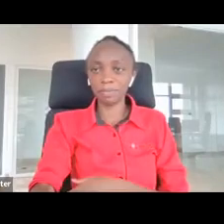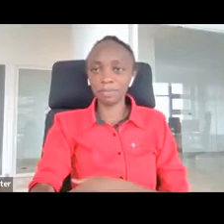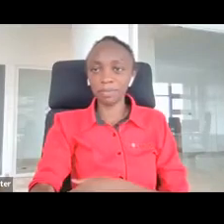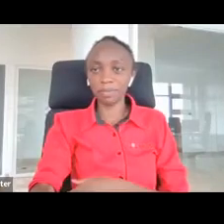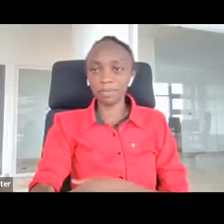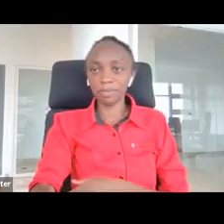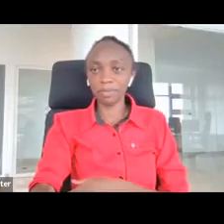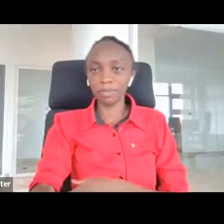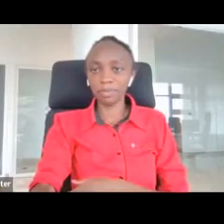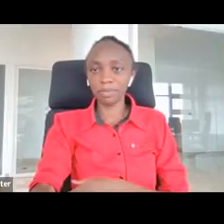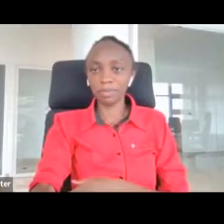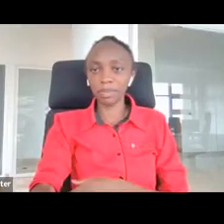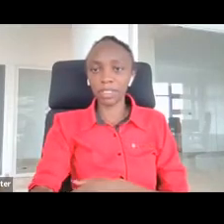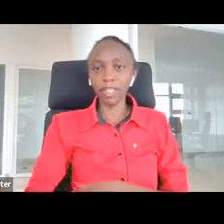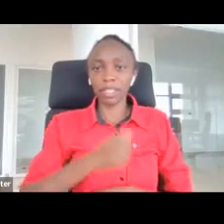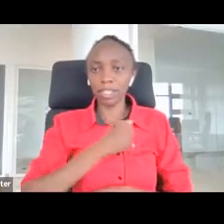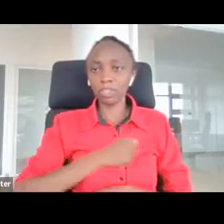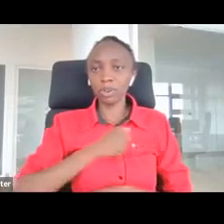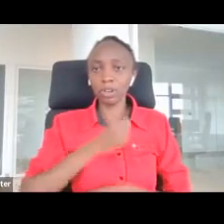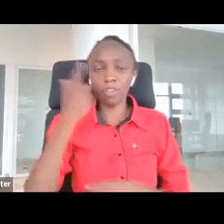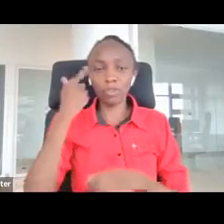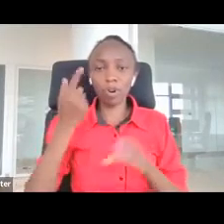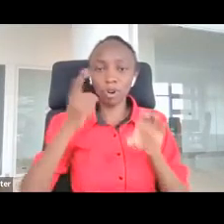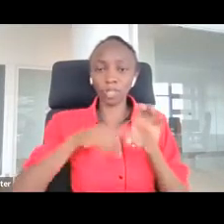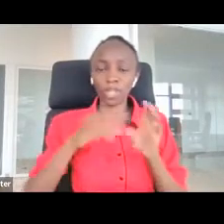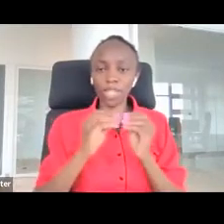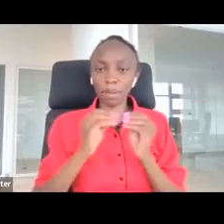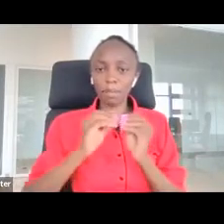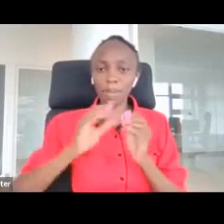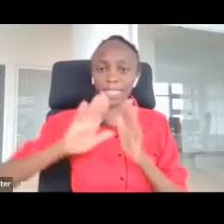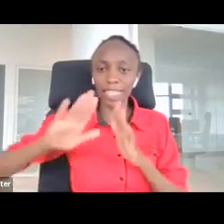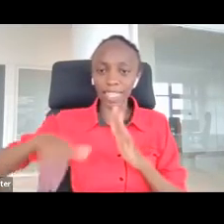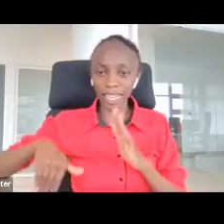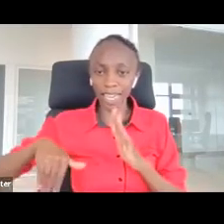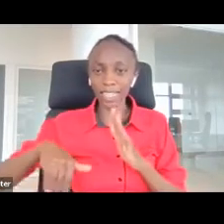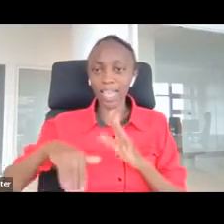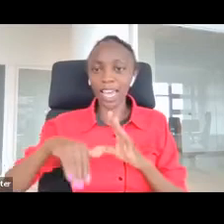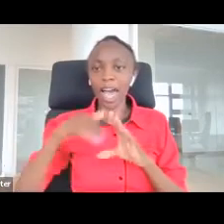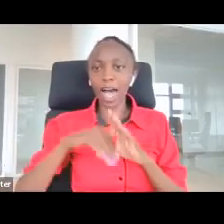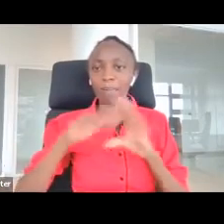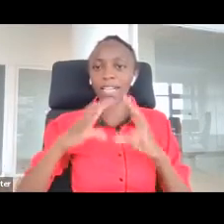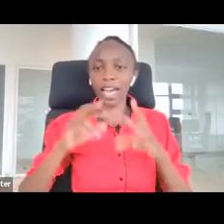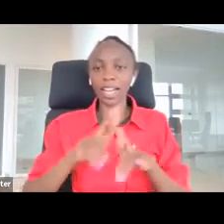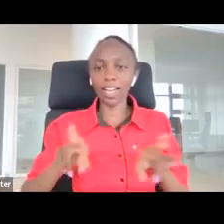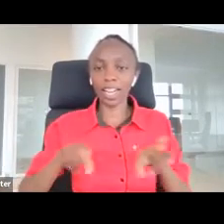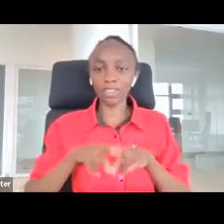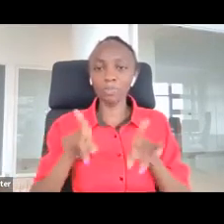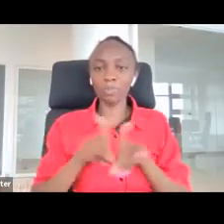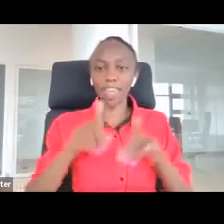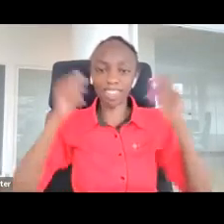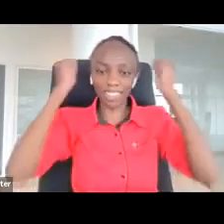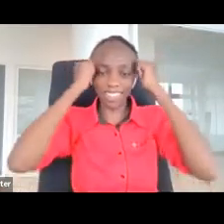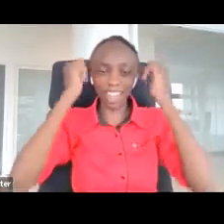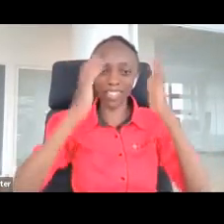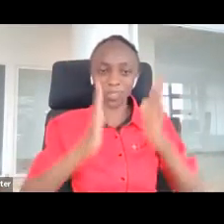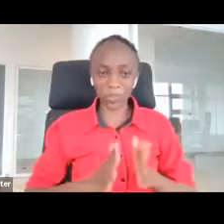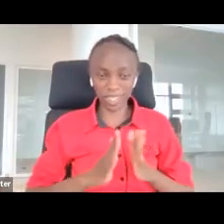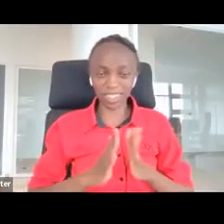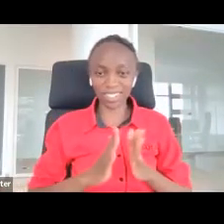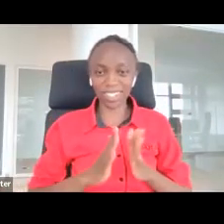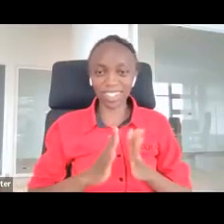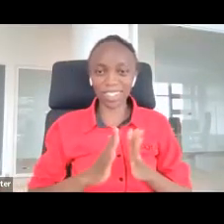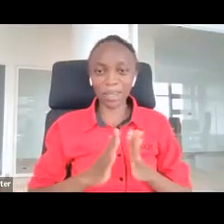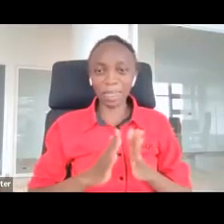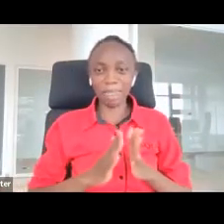apologize for getting in this late. I'm actually in a classroom as a student. I'm doing some